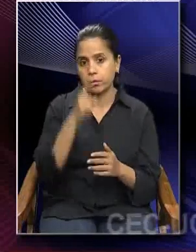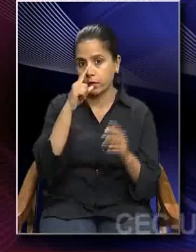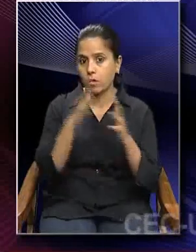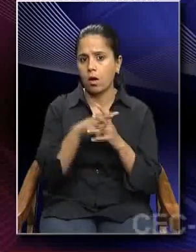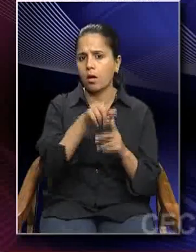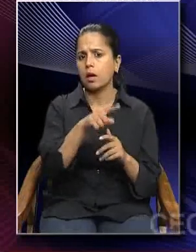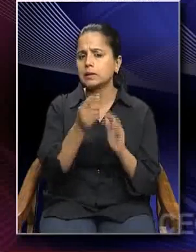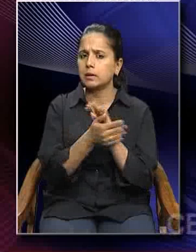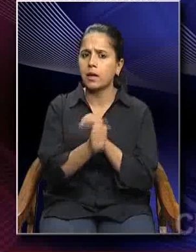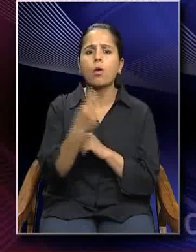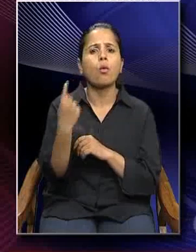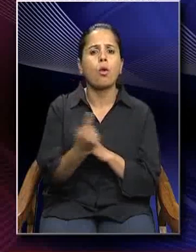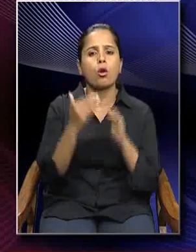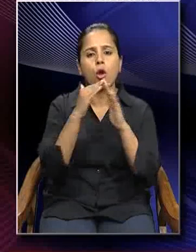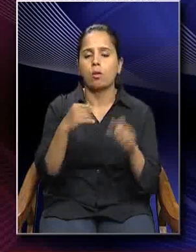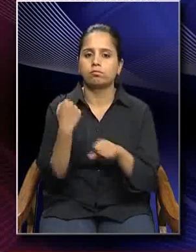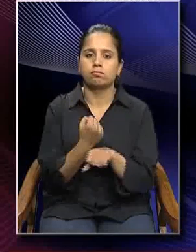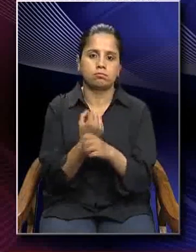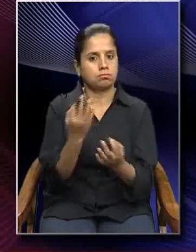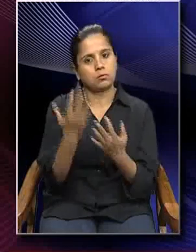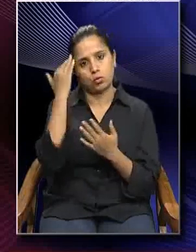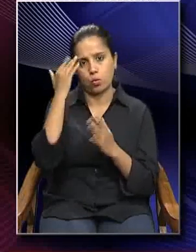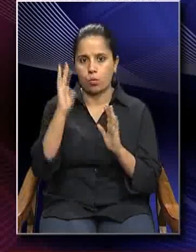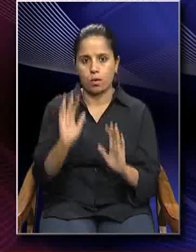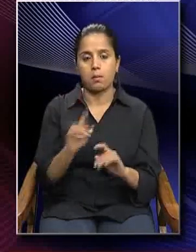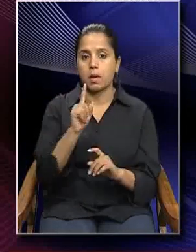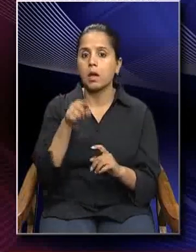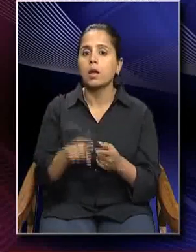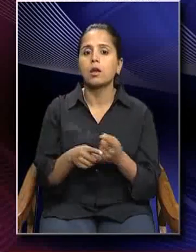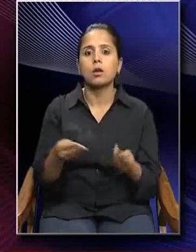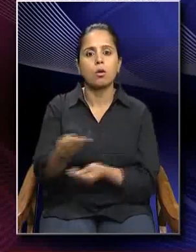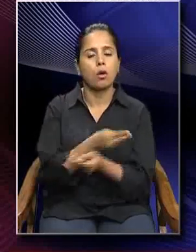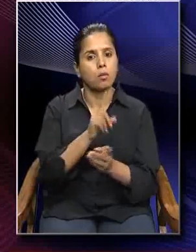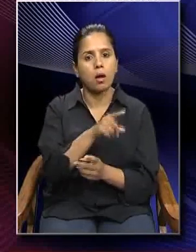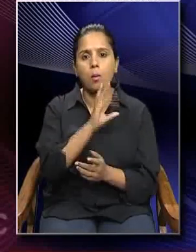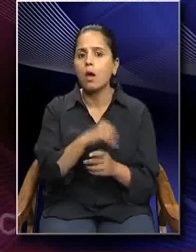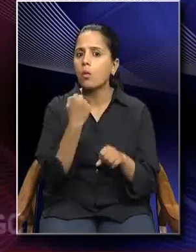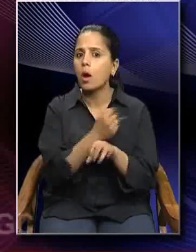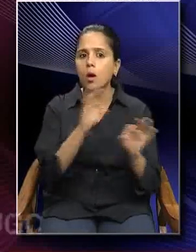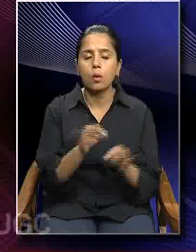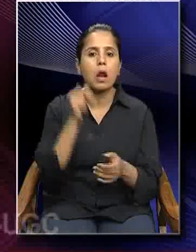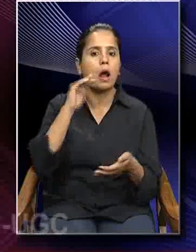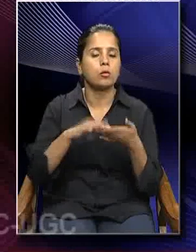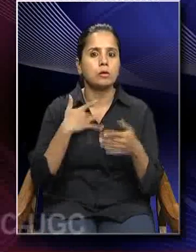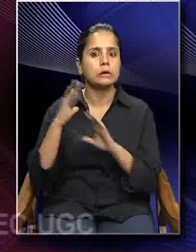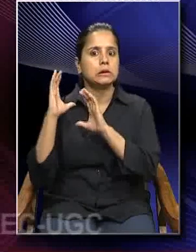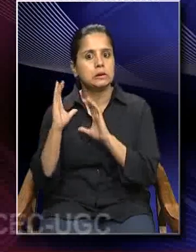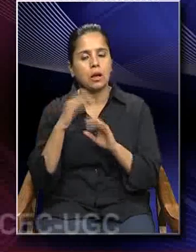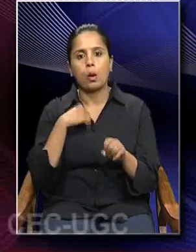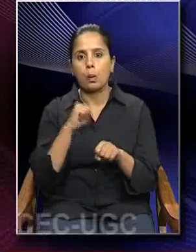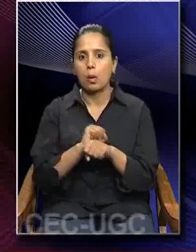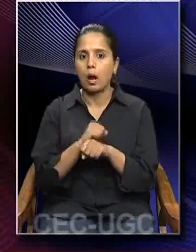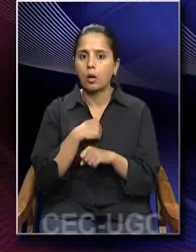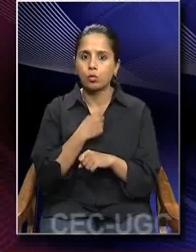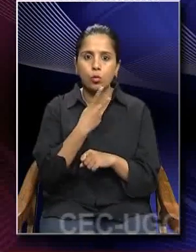skilled only in the domestic chores were economically a burden to their husbands.